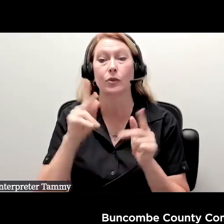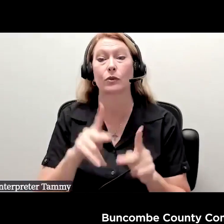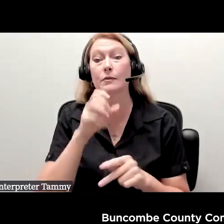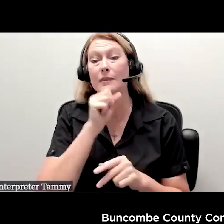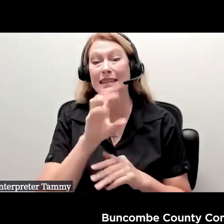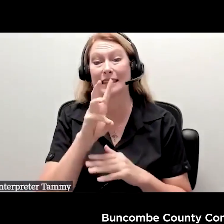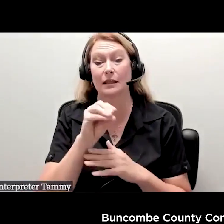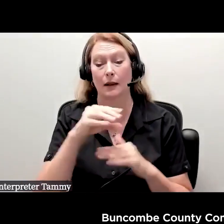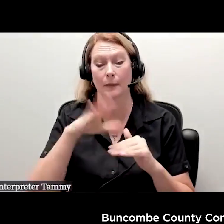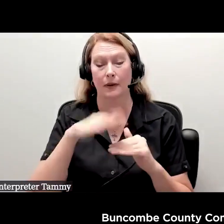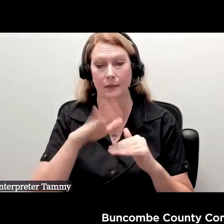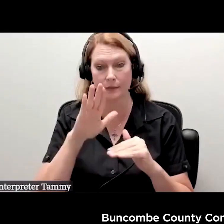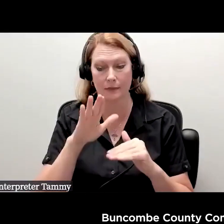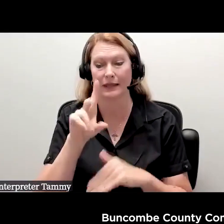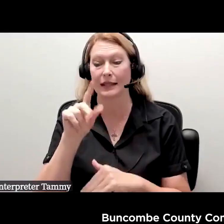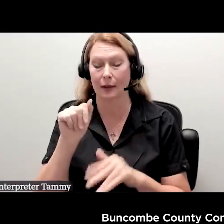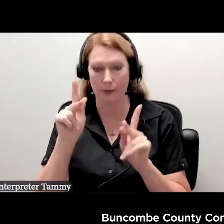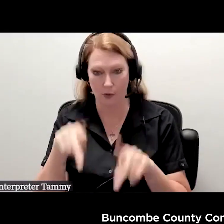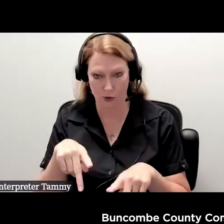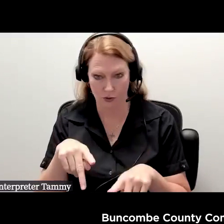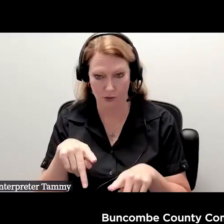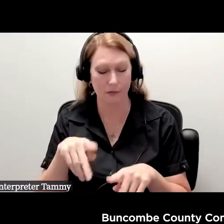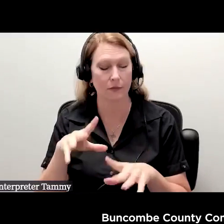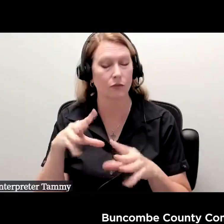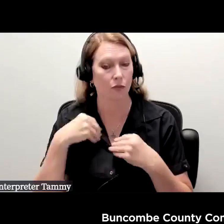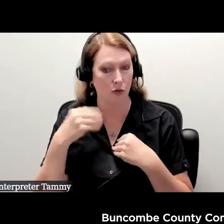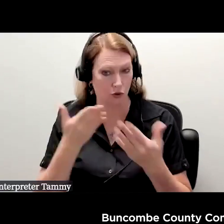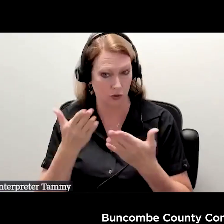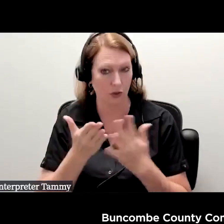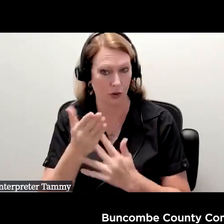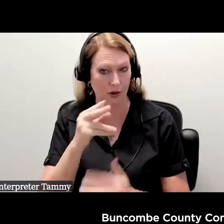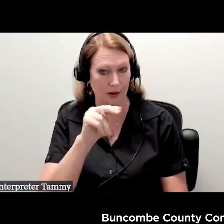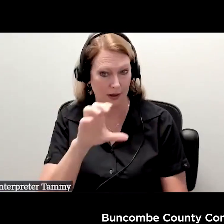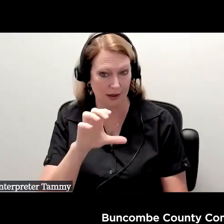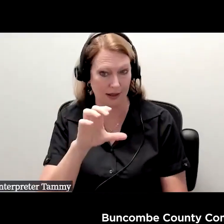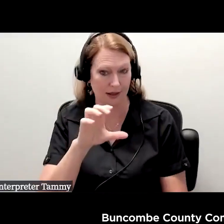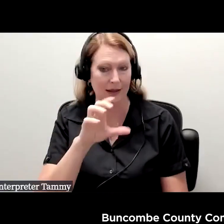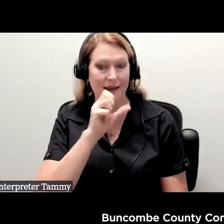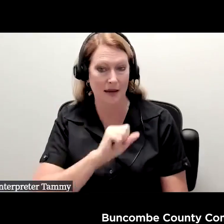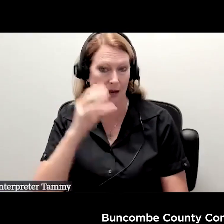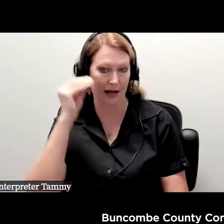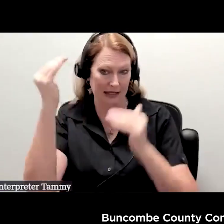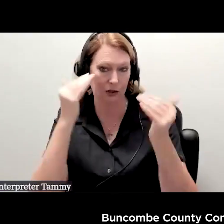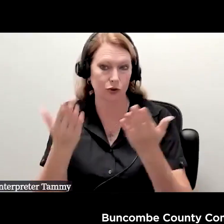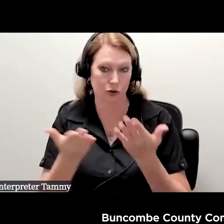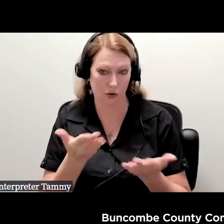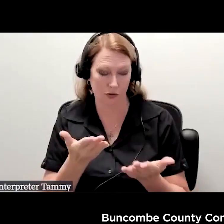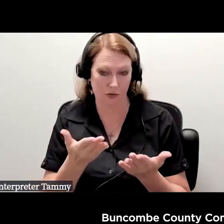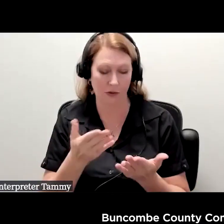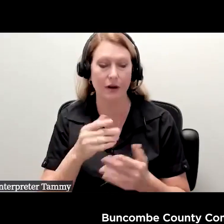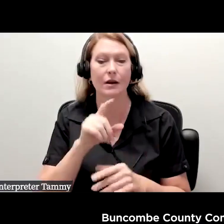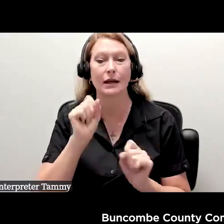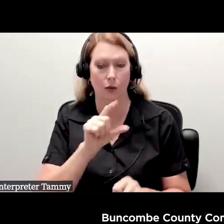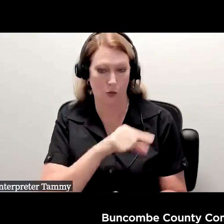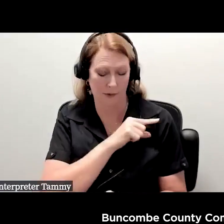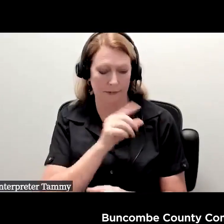or older, a disabled person receiving services through the NC Division of Aging and Adult Services are eligible to